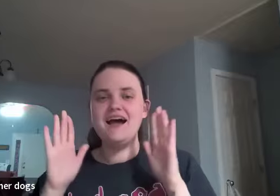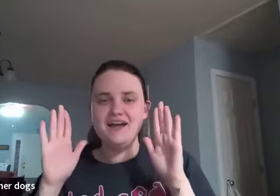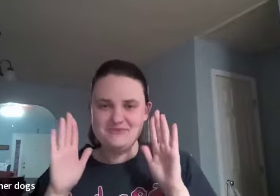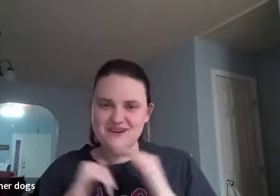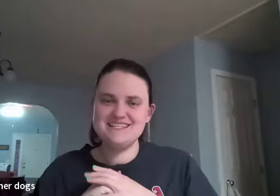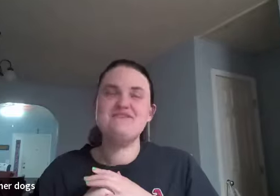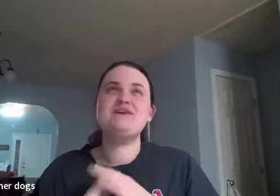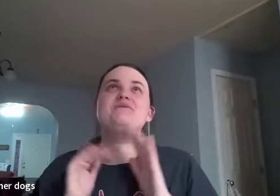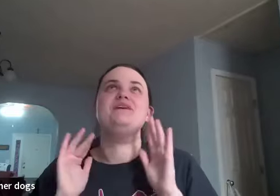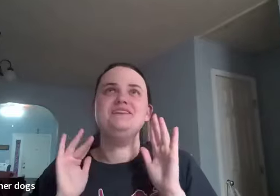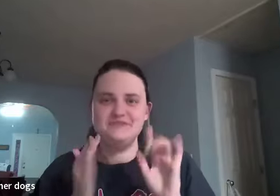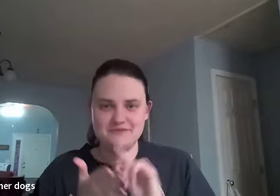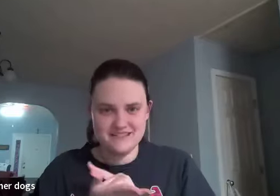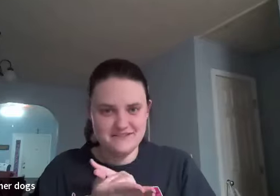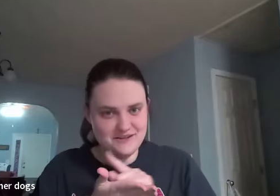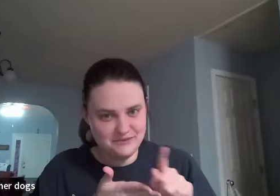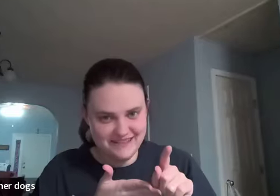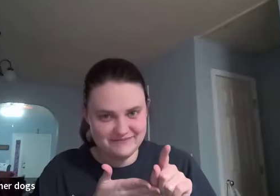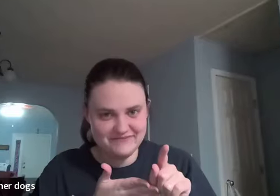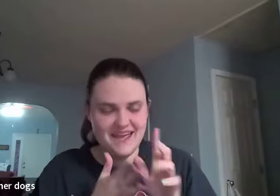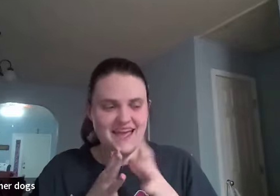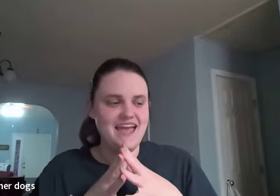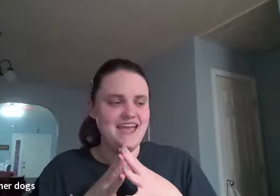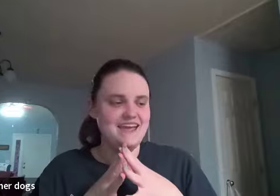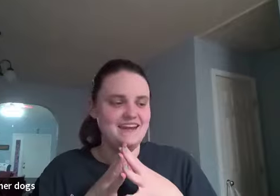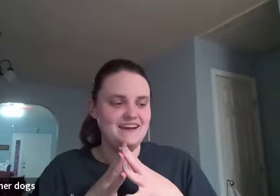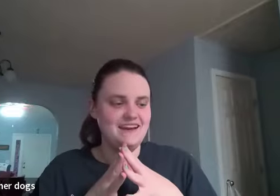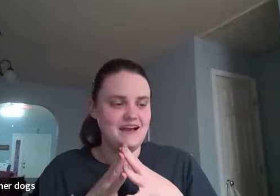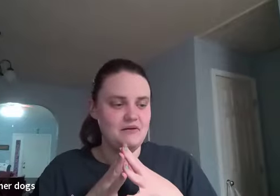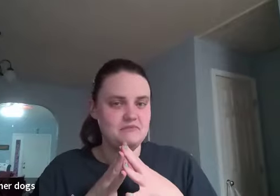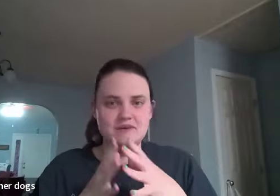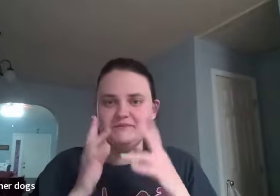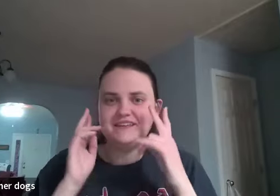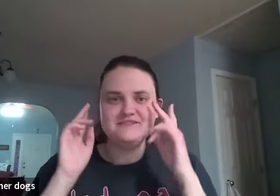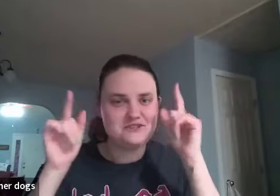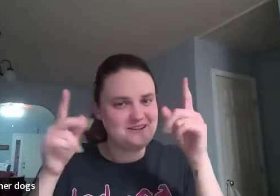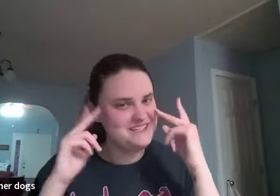I hope you guys have a wonderful rest of y'all's week. And maybe